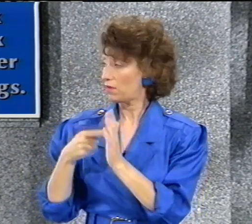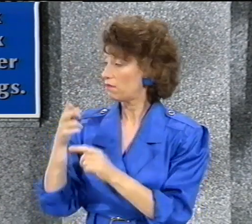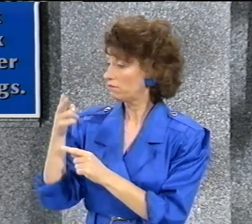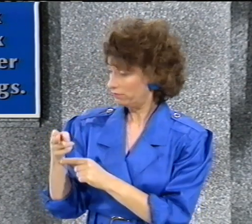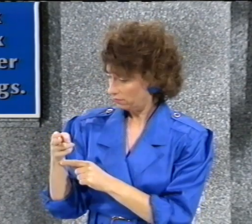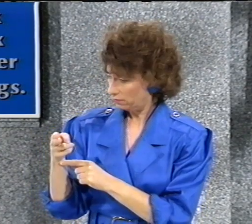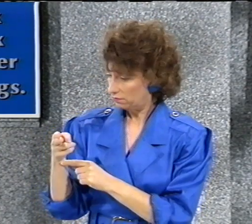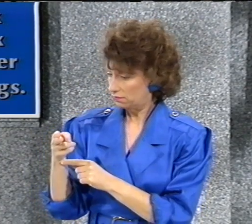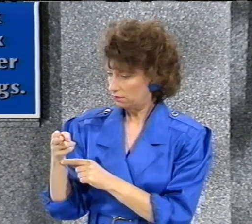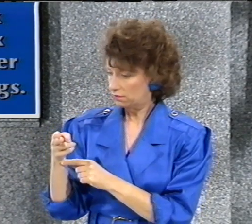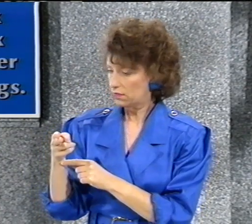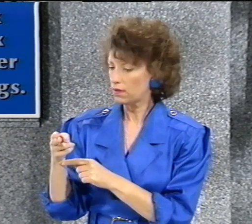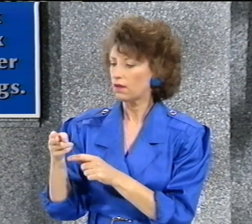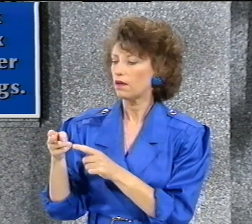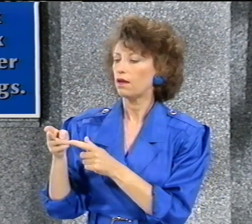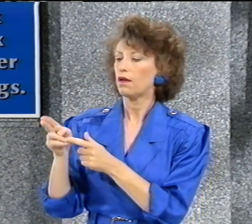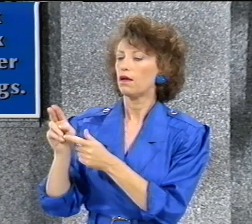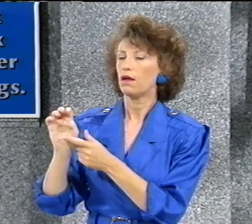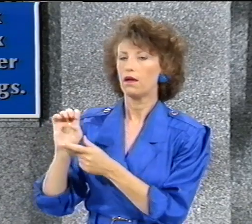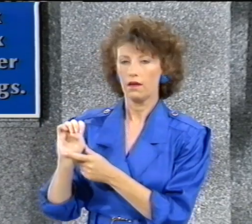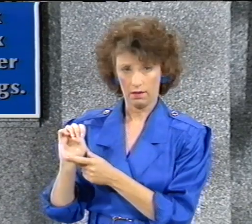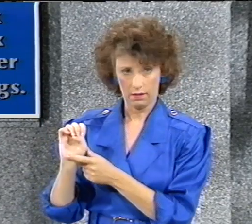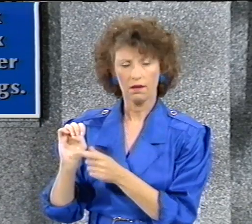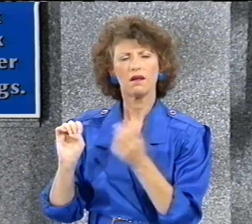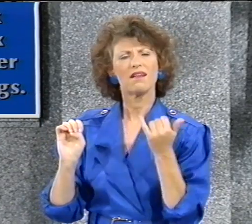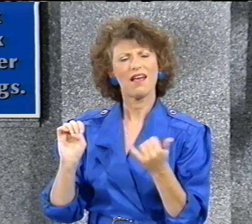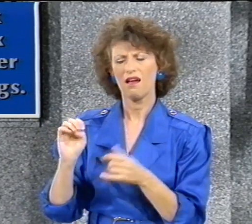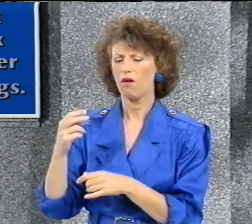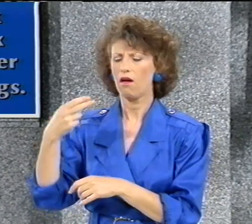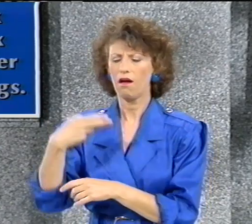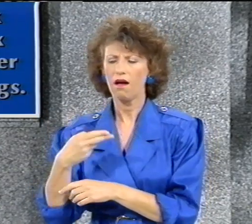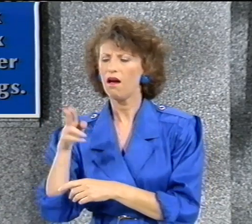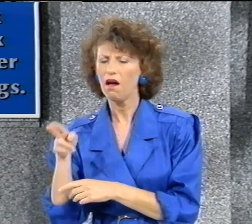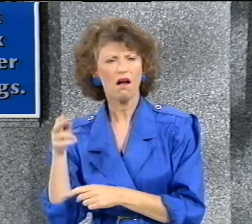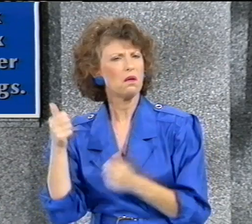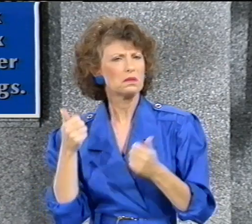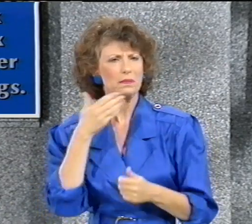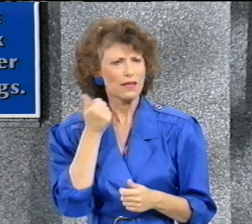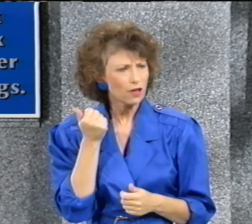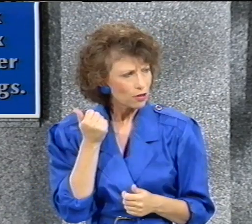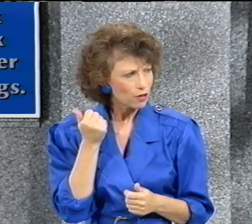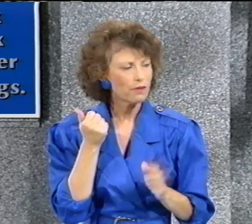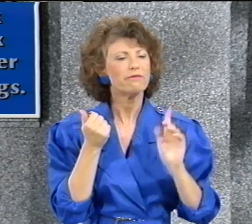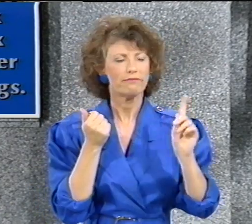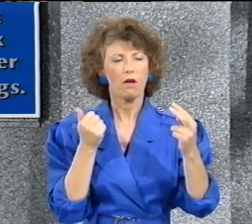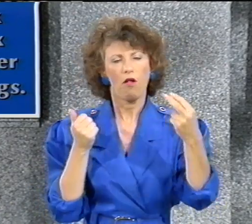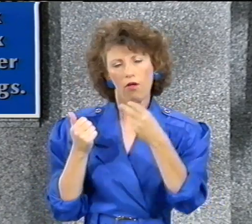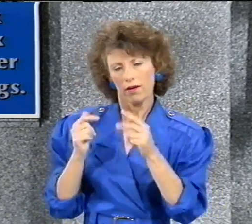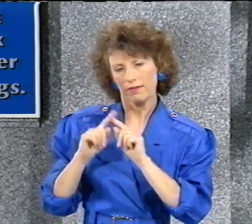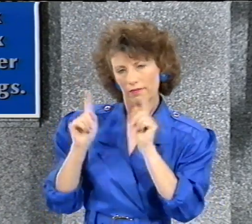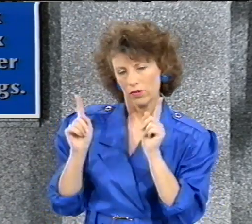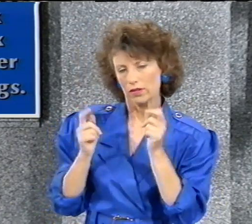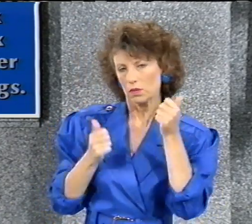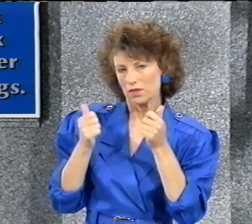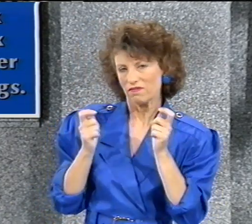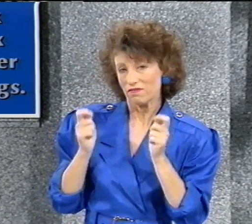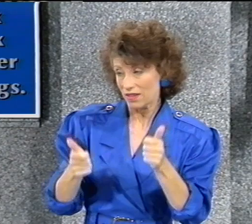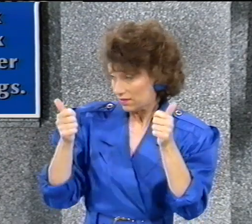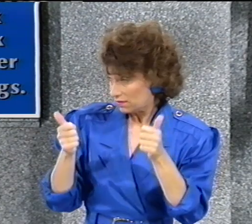this way, sideways, and sometimes pointing forward. Which do you think is better? Look at the difference and